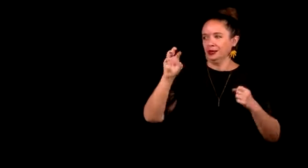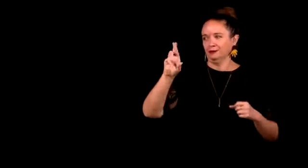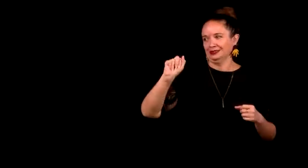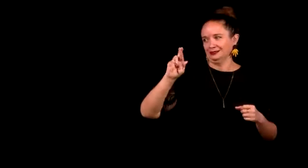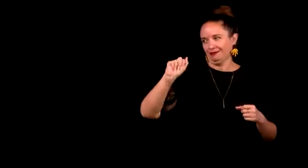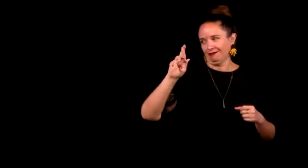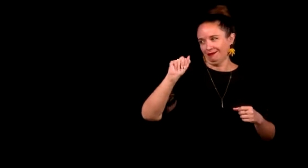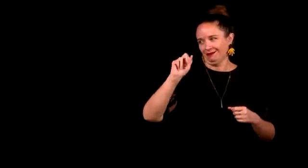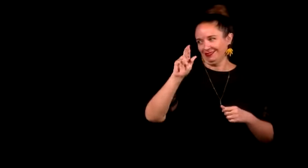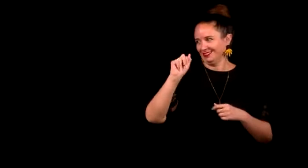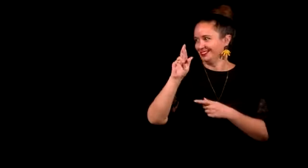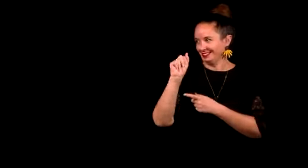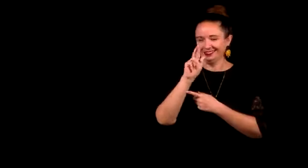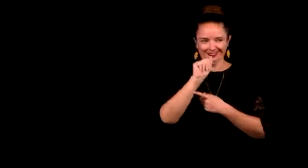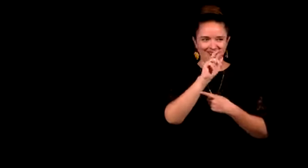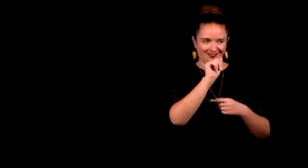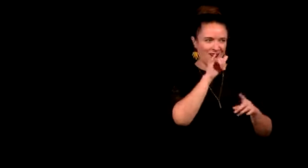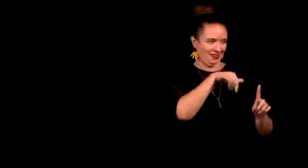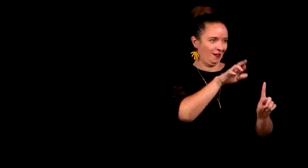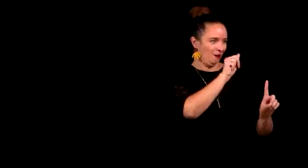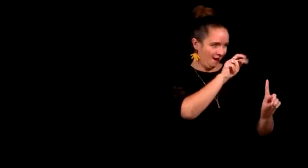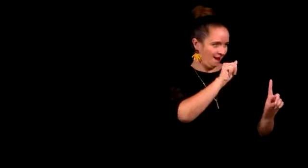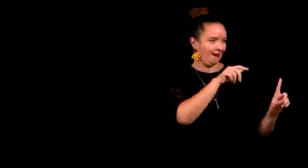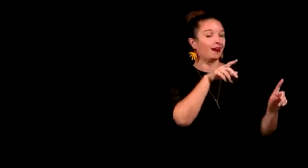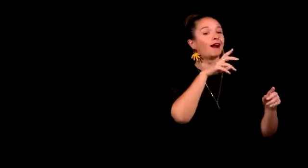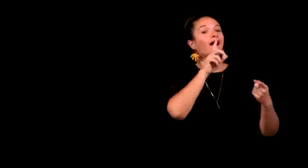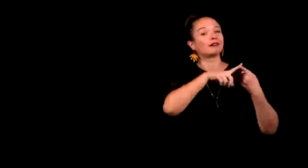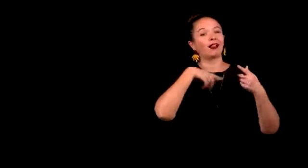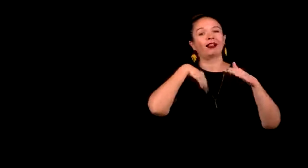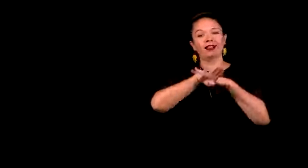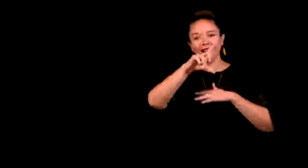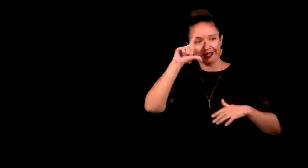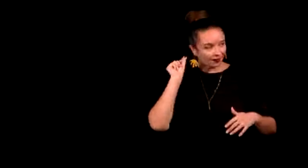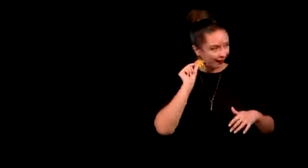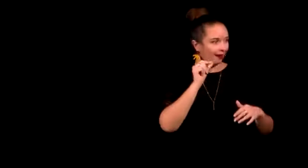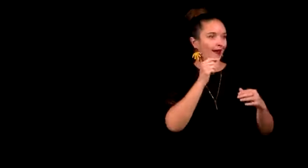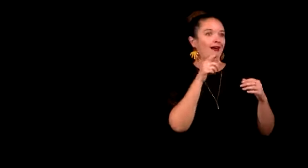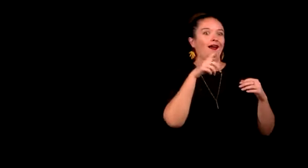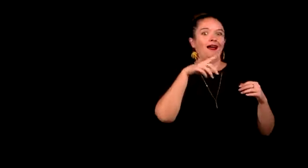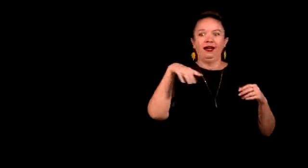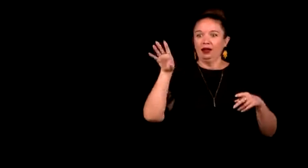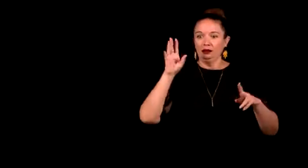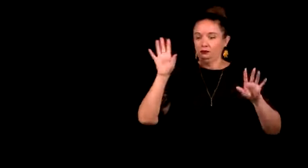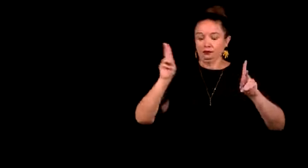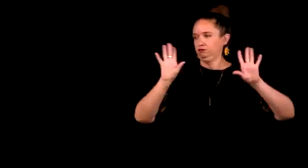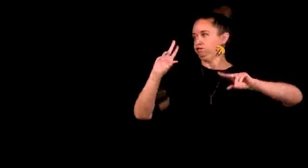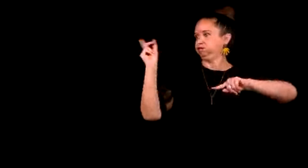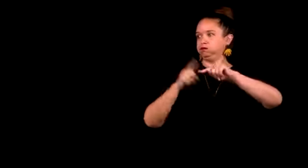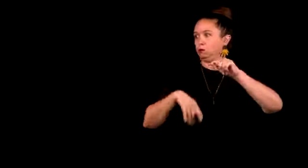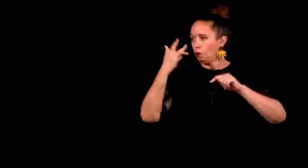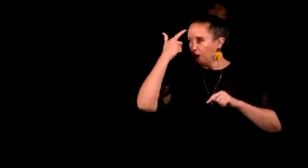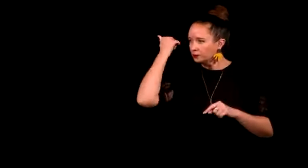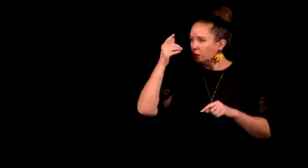up. And this was my name sign, just R-A. And then I went to Gallaudet,